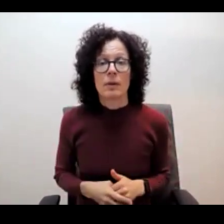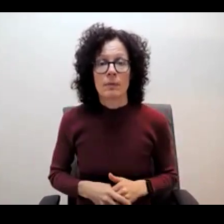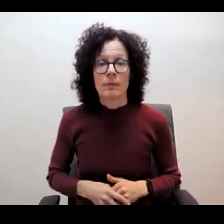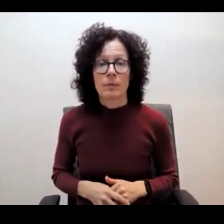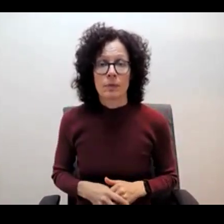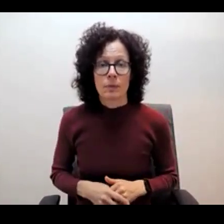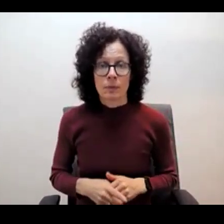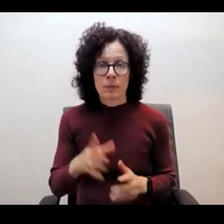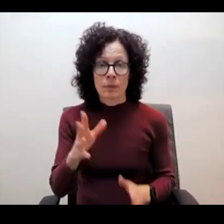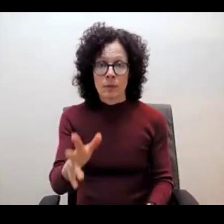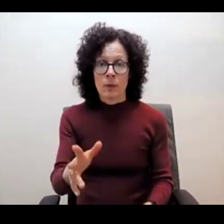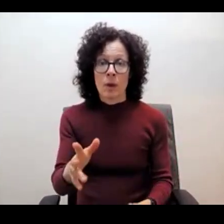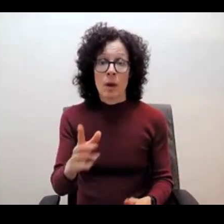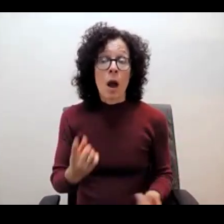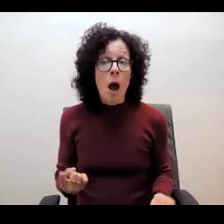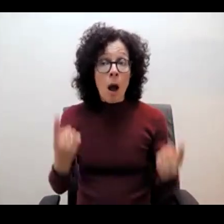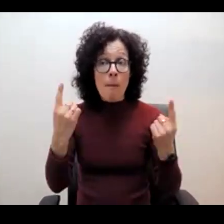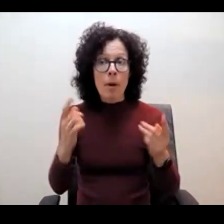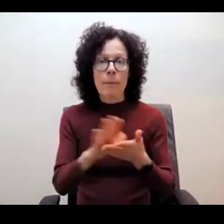Again, breathing in as you go up,